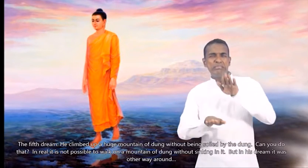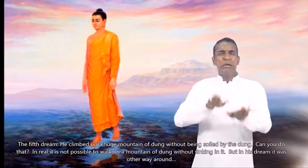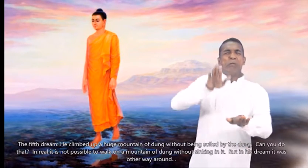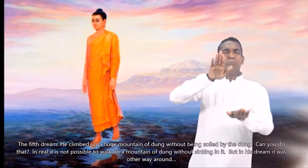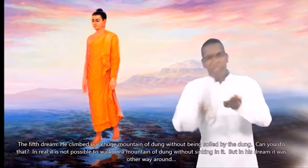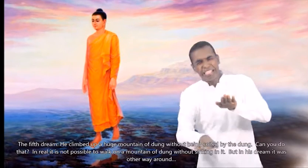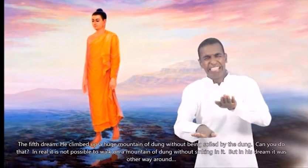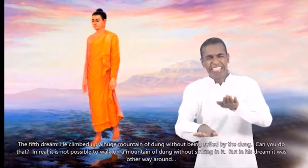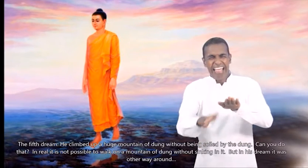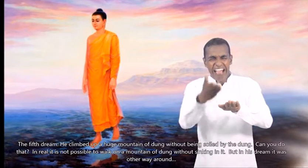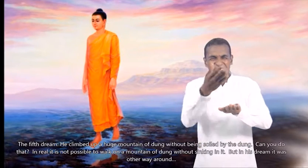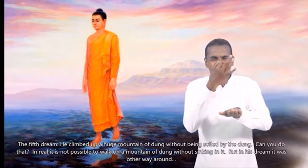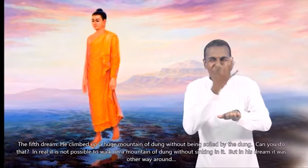dream, it was the other way around.